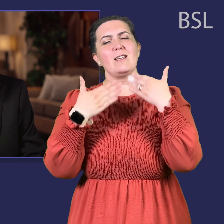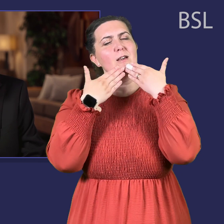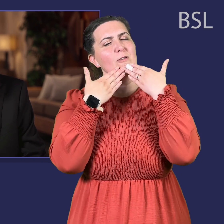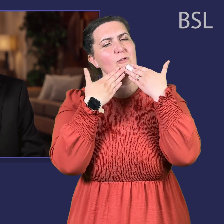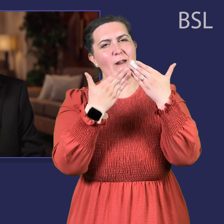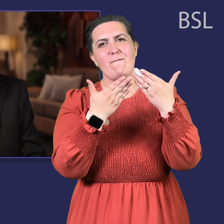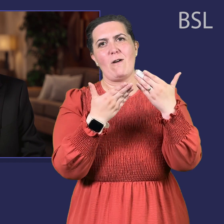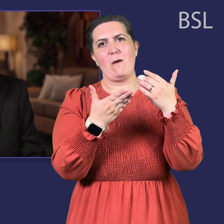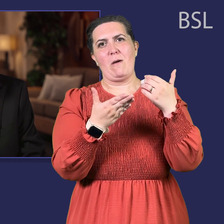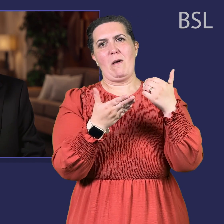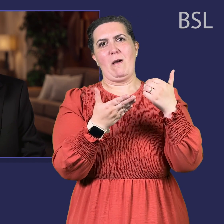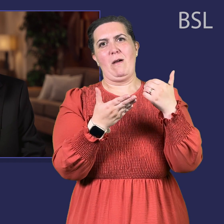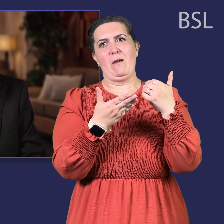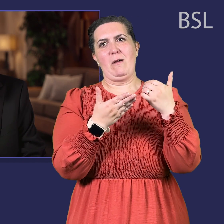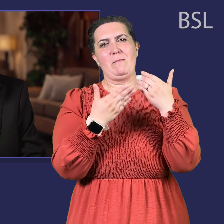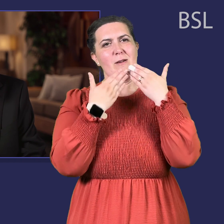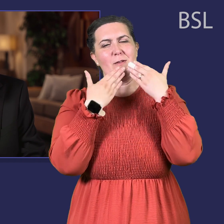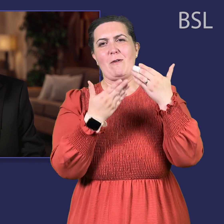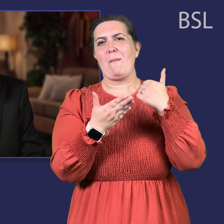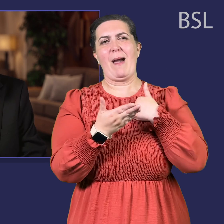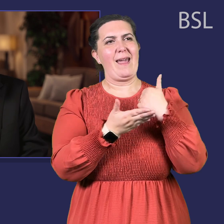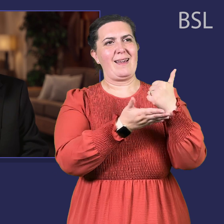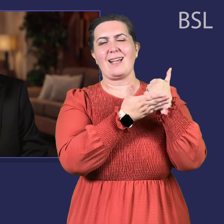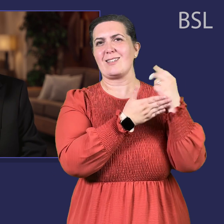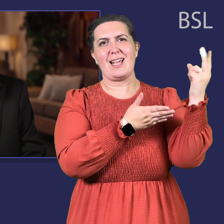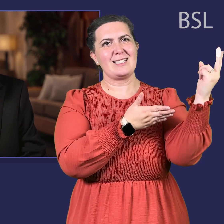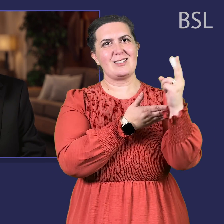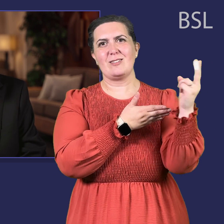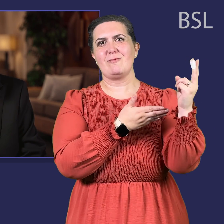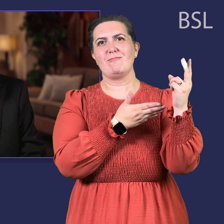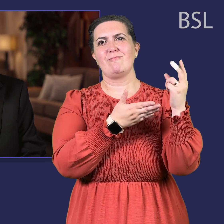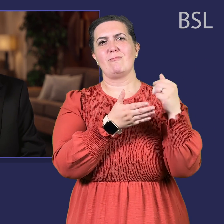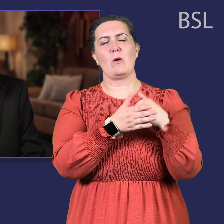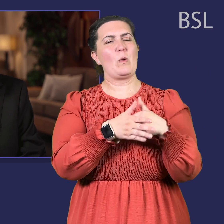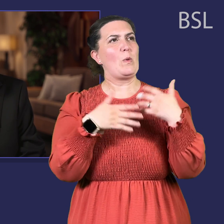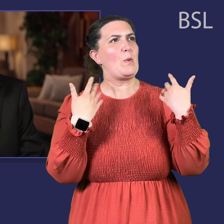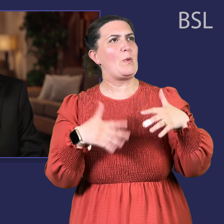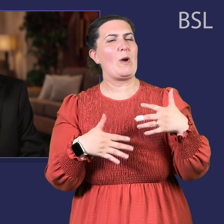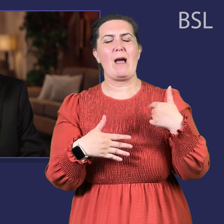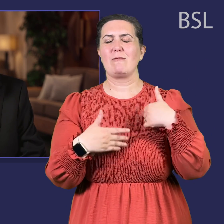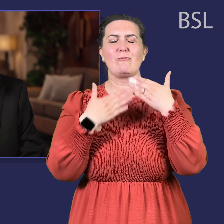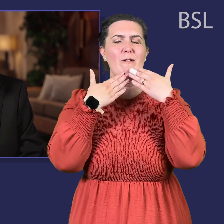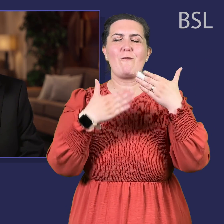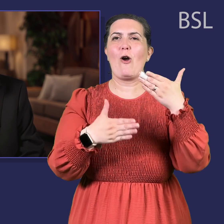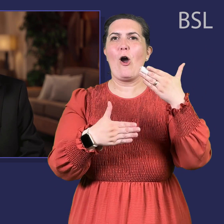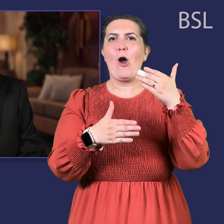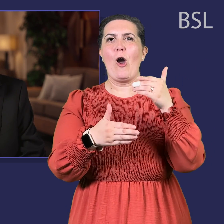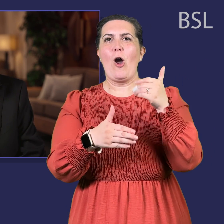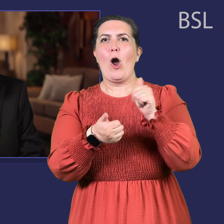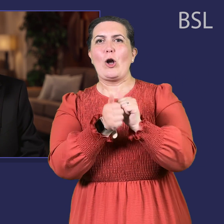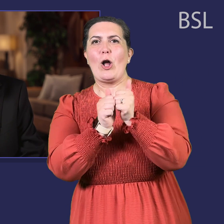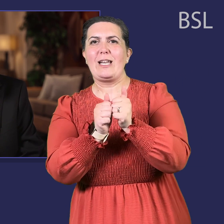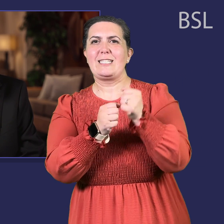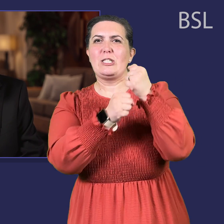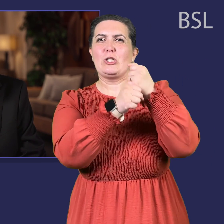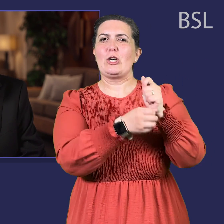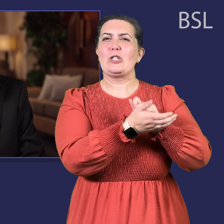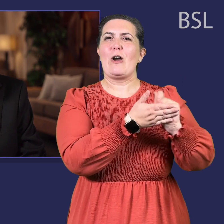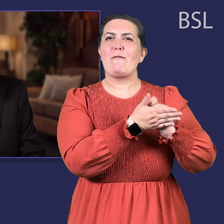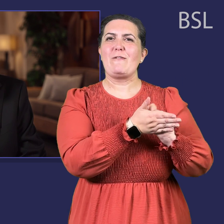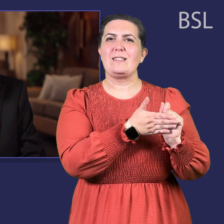I'm grateful for my wise counselors. We are grateful for all of our colleagues here at